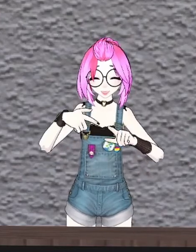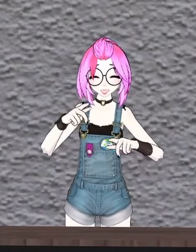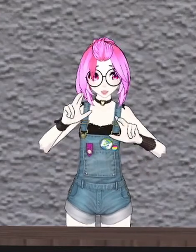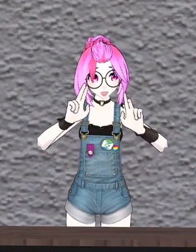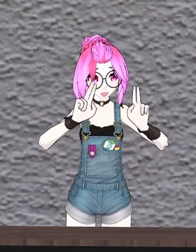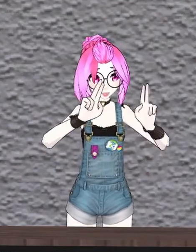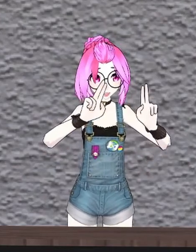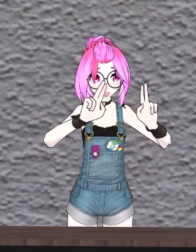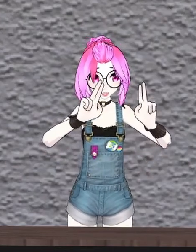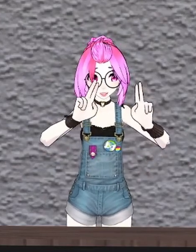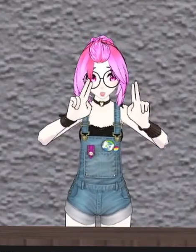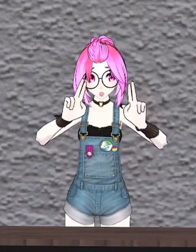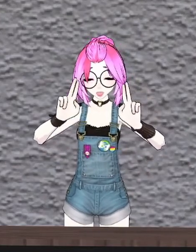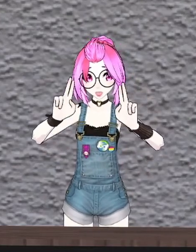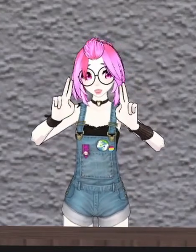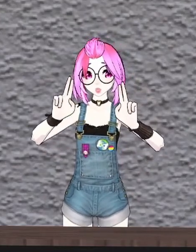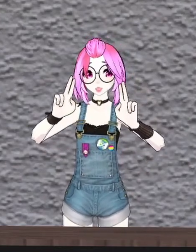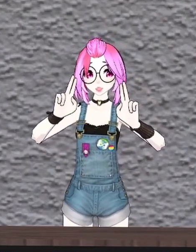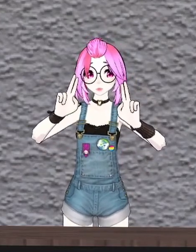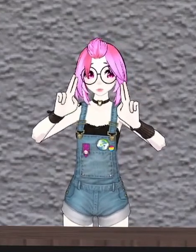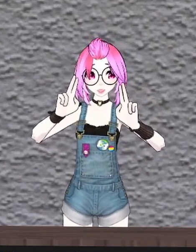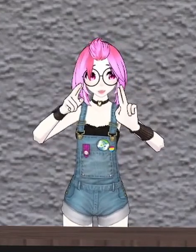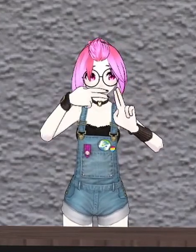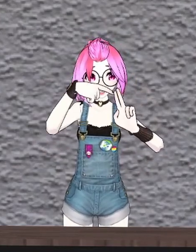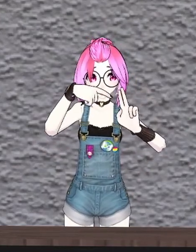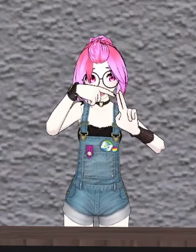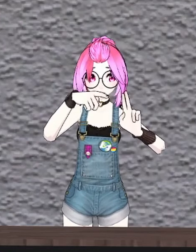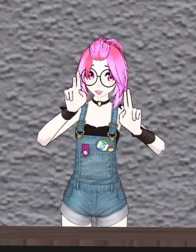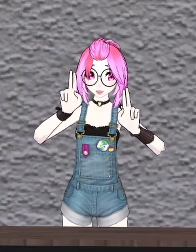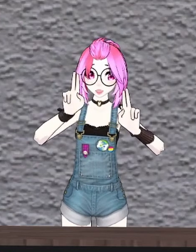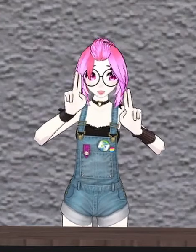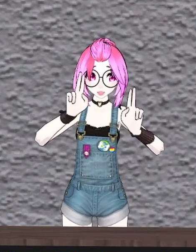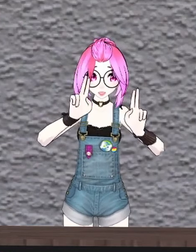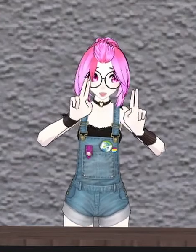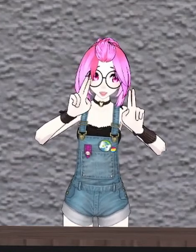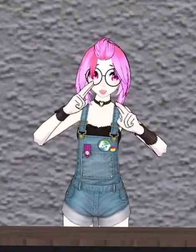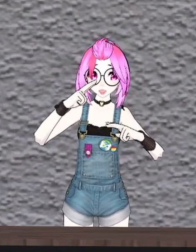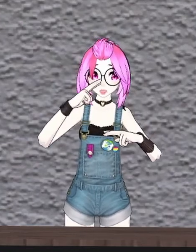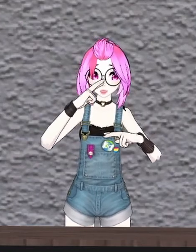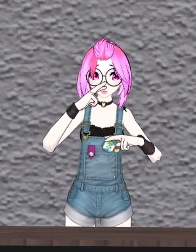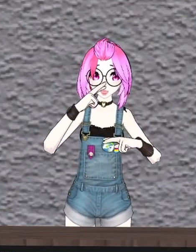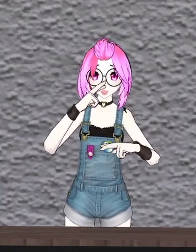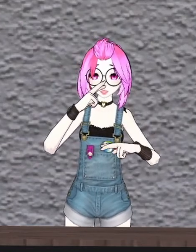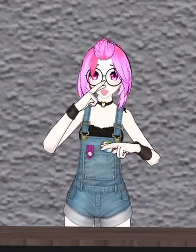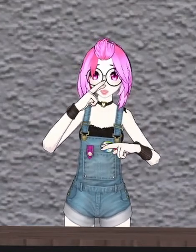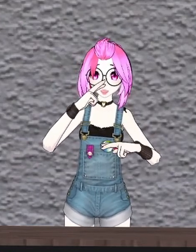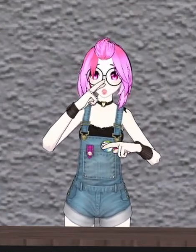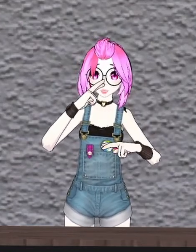So fun, you're going to have two U hands. So they're put together, but if you don't have index, you're just going to have normal. And you're going to start on your nose